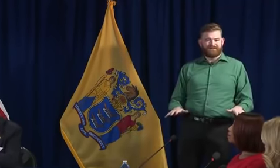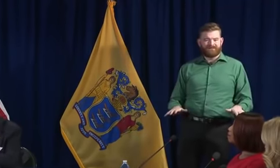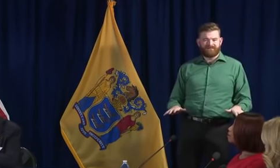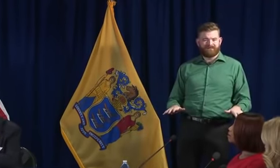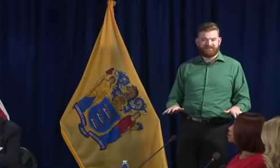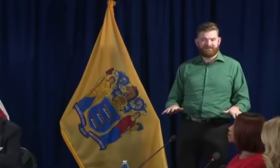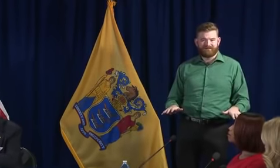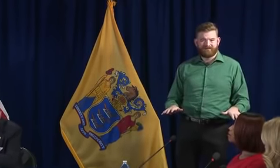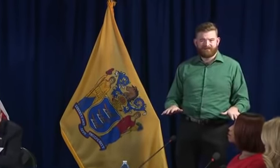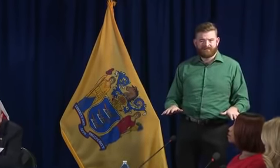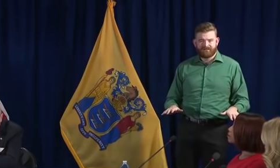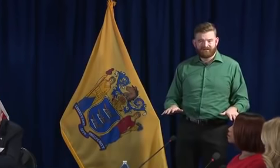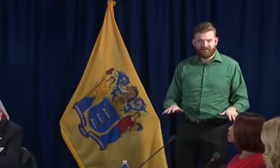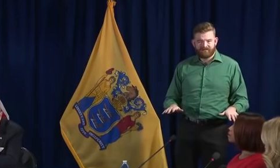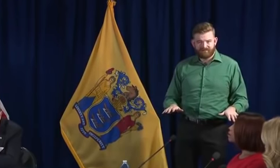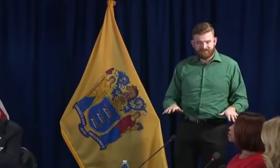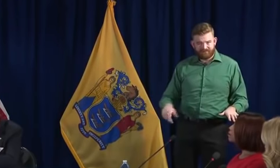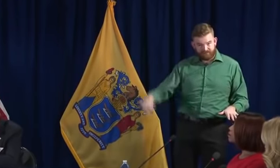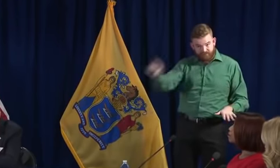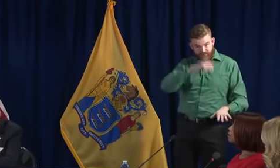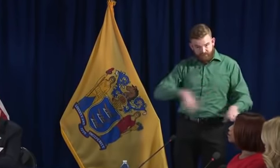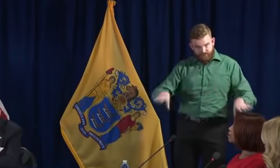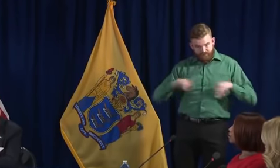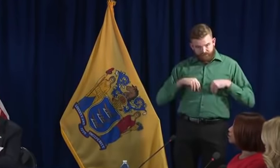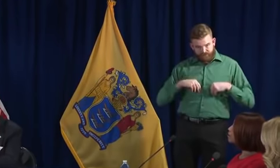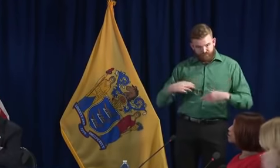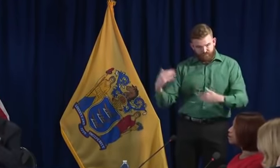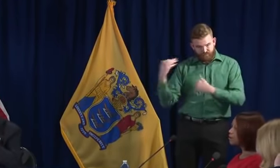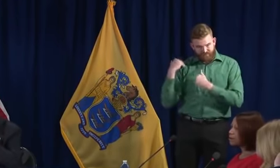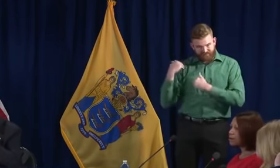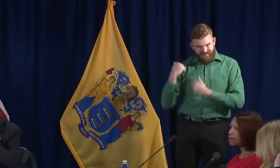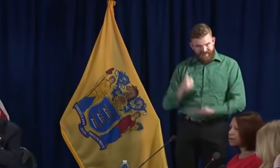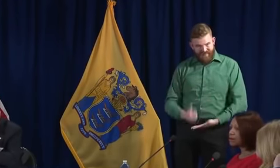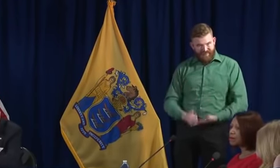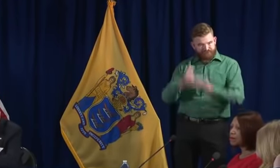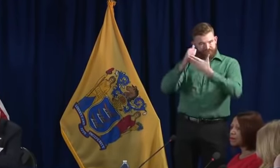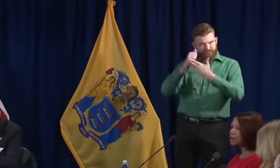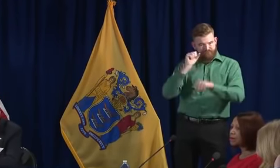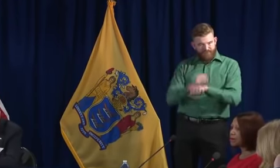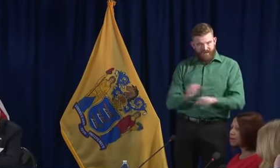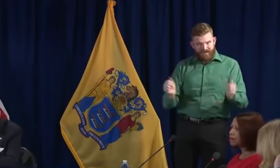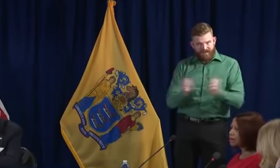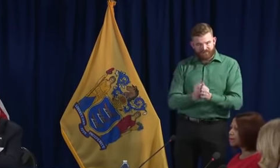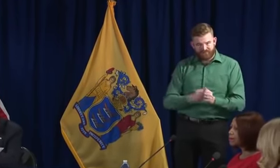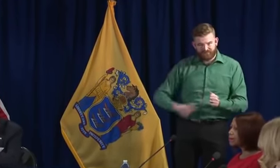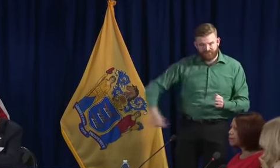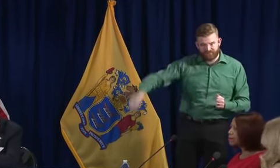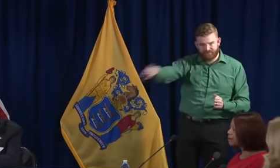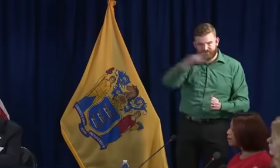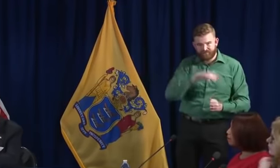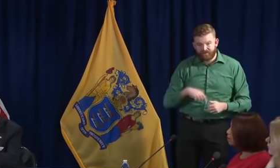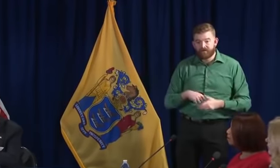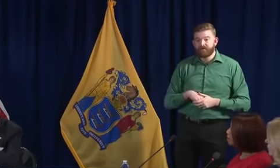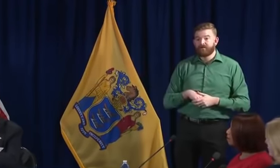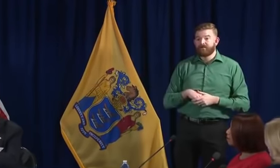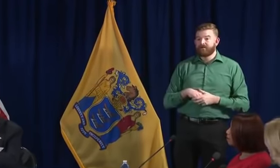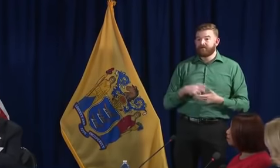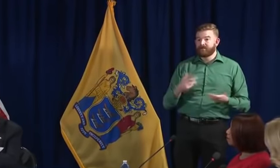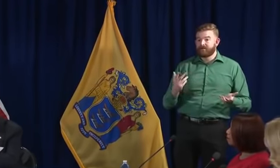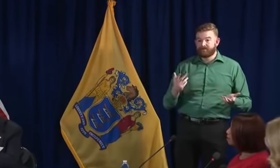if you or your great aunt are unhappy about this, I am sorry. I feel badly, but for your safety